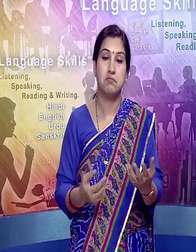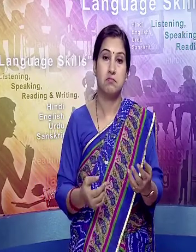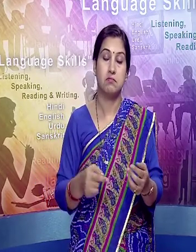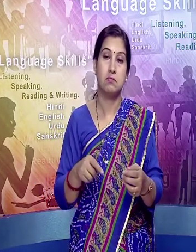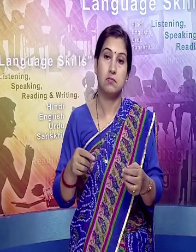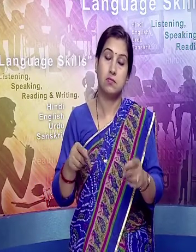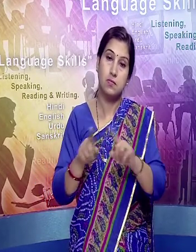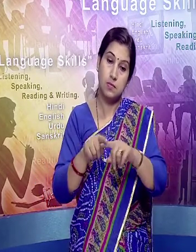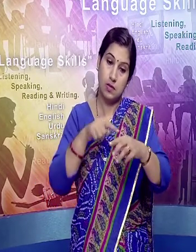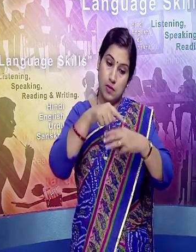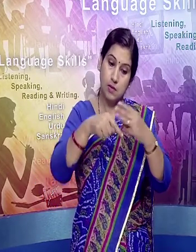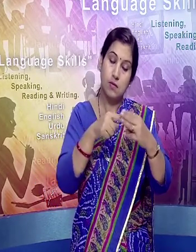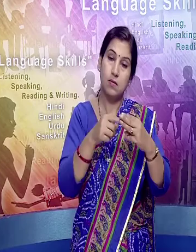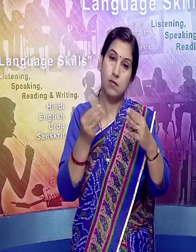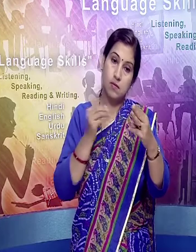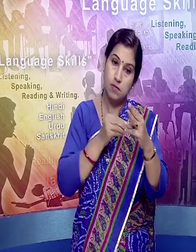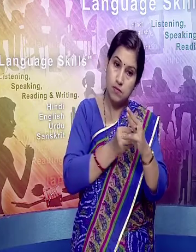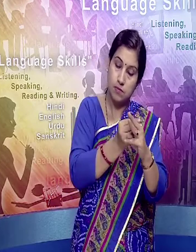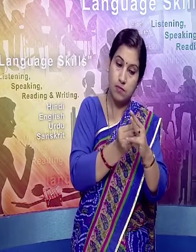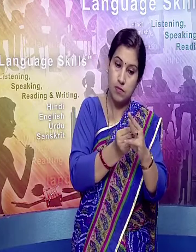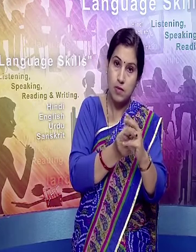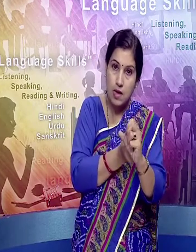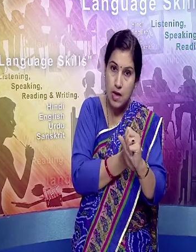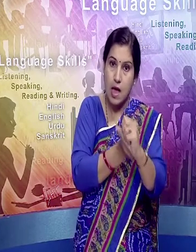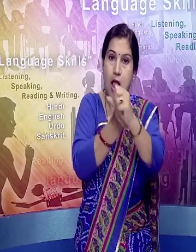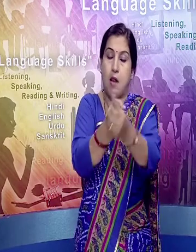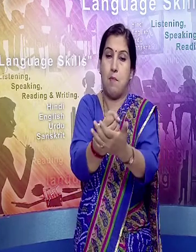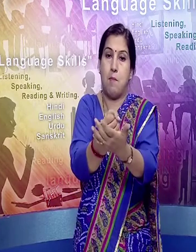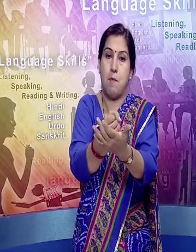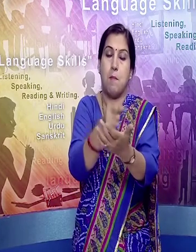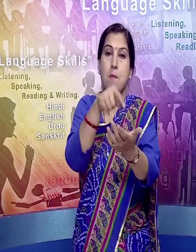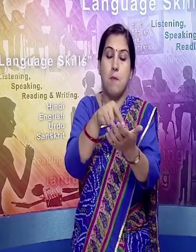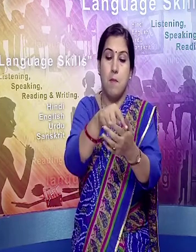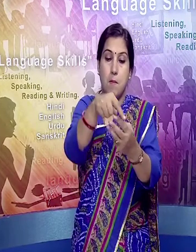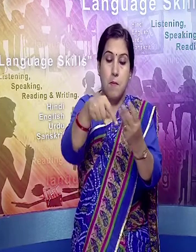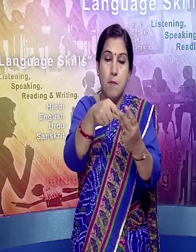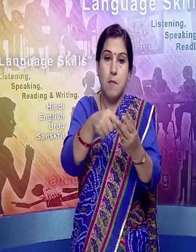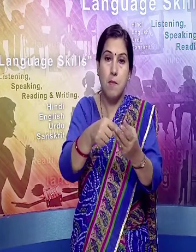energy from carbohydrate, protein and fat.